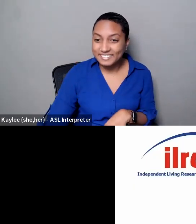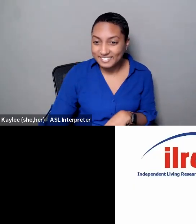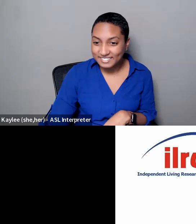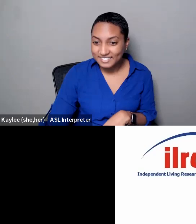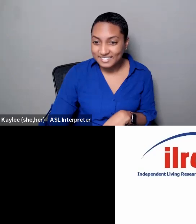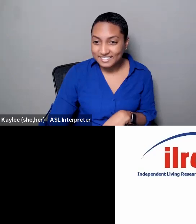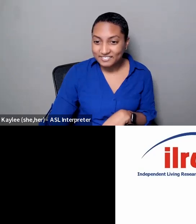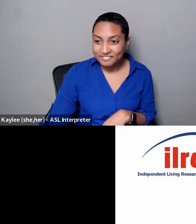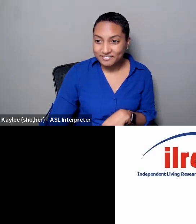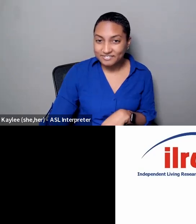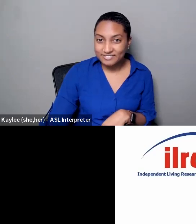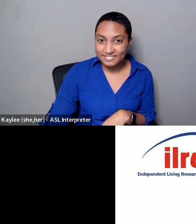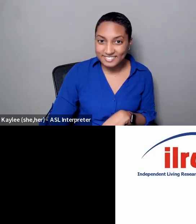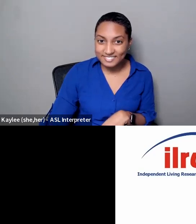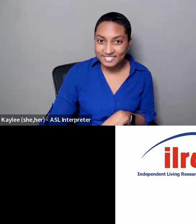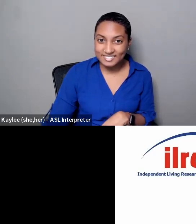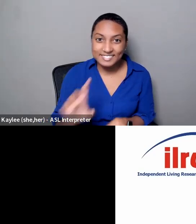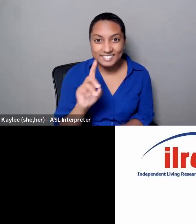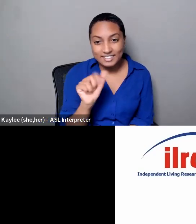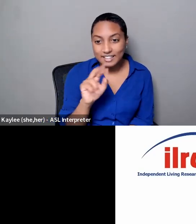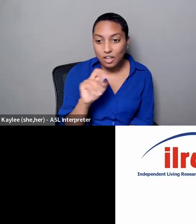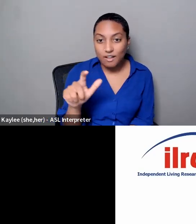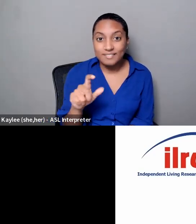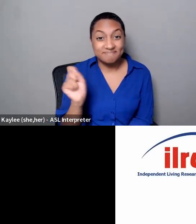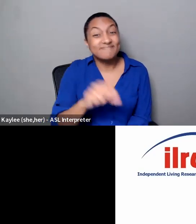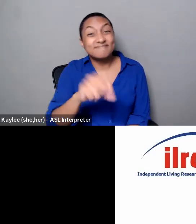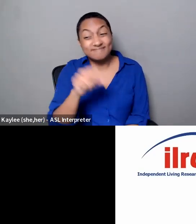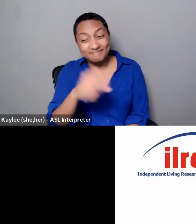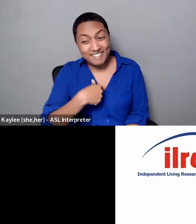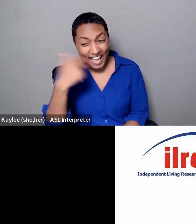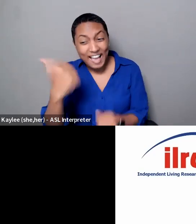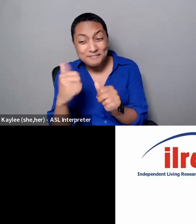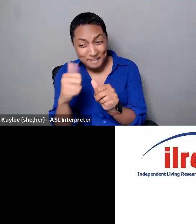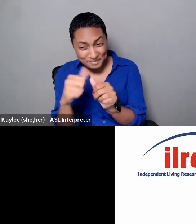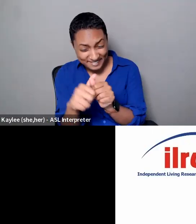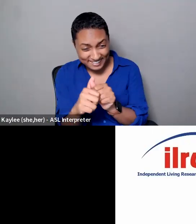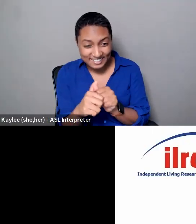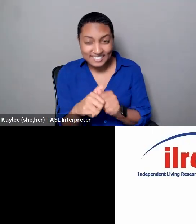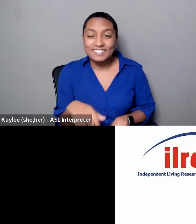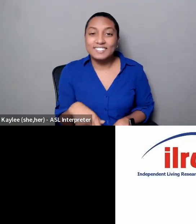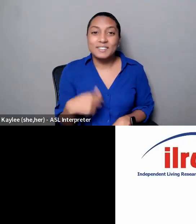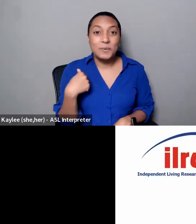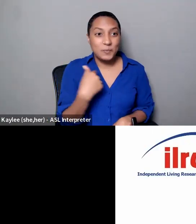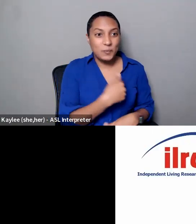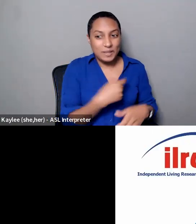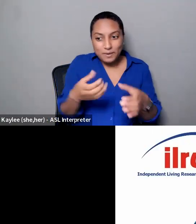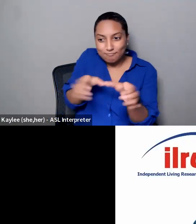Well, I do remember it. I remember us going off into a separate room from the rest of the group